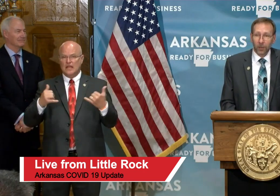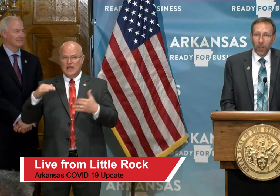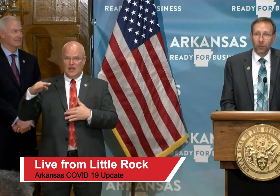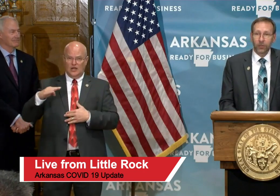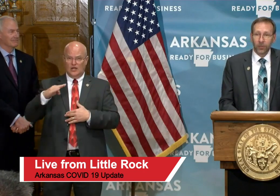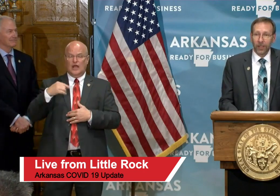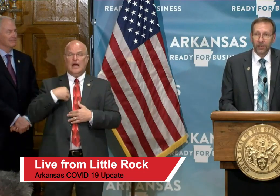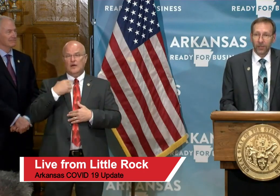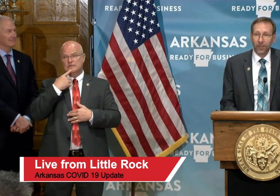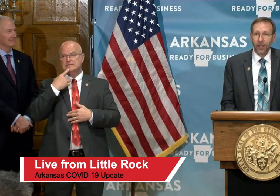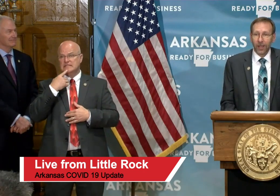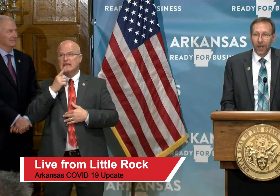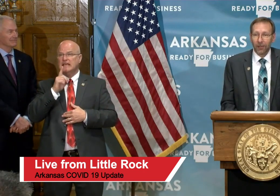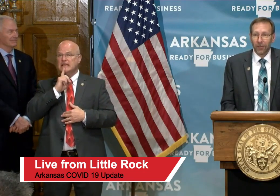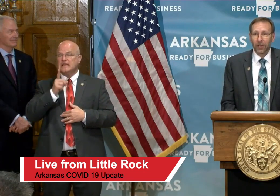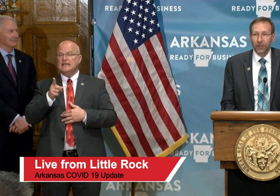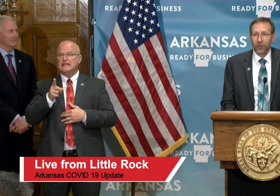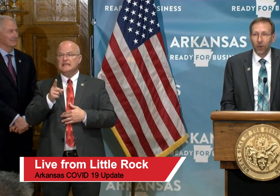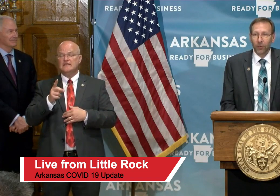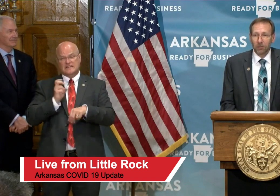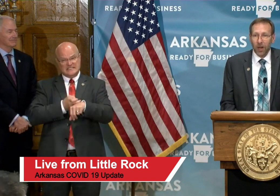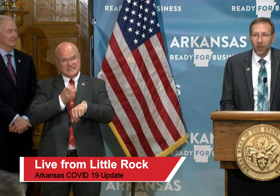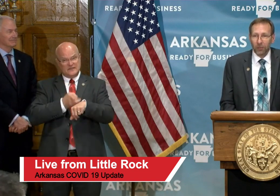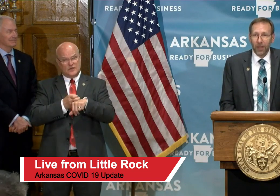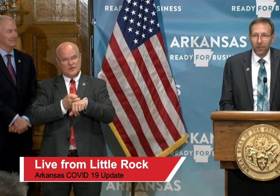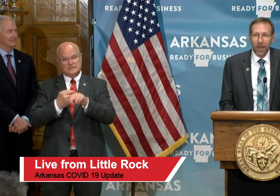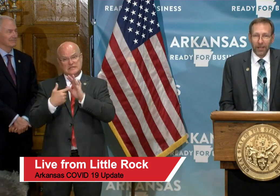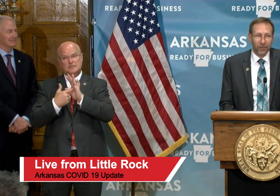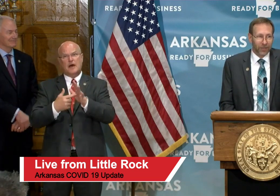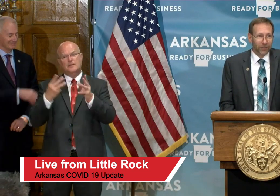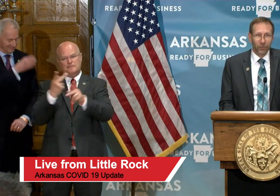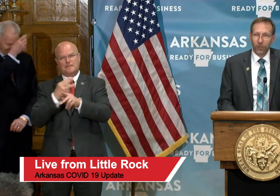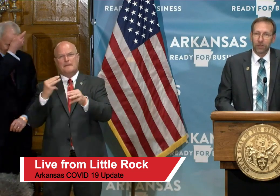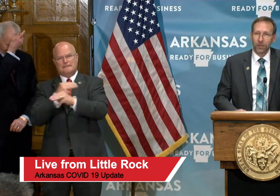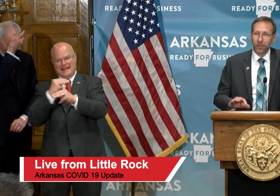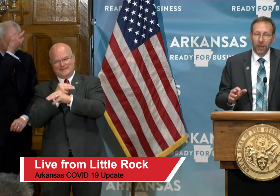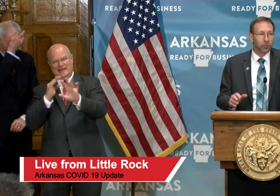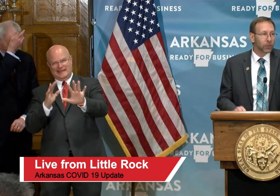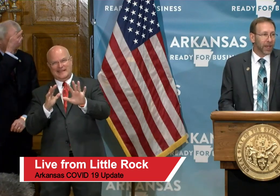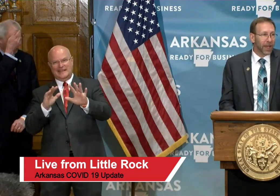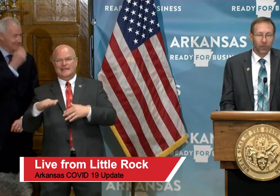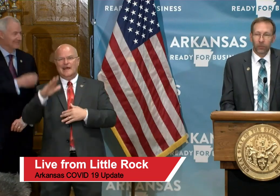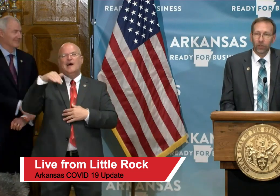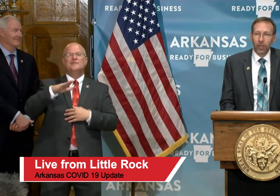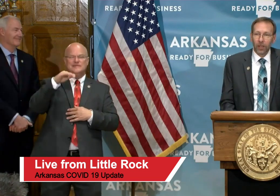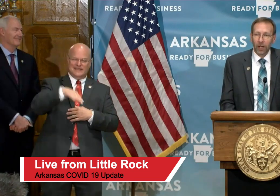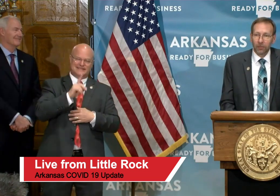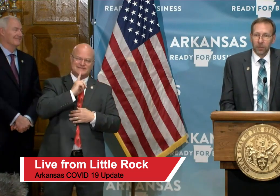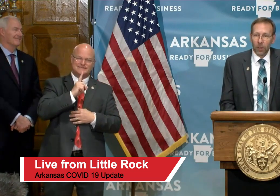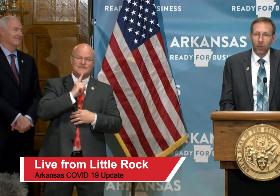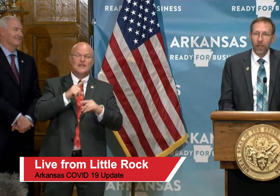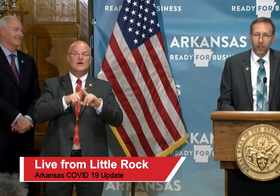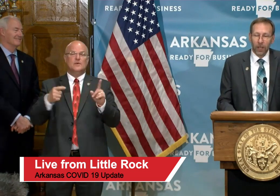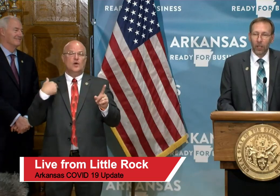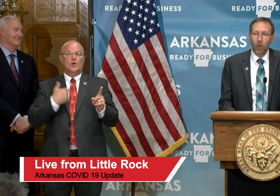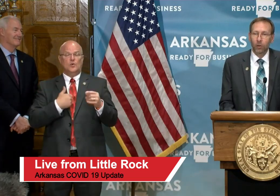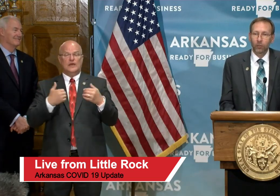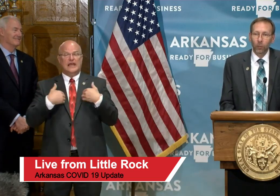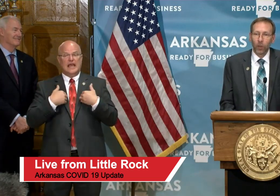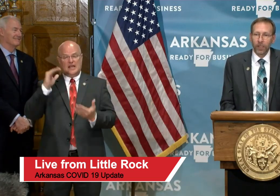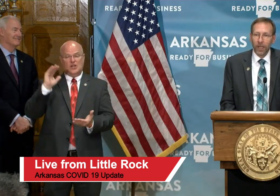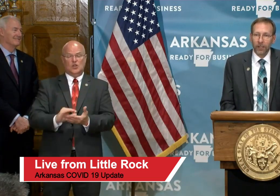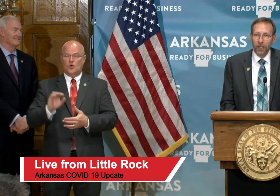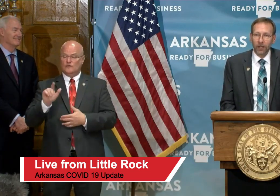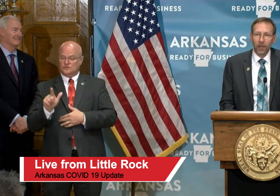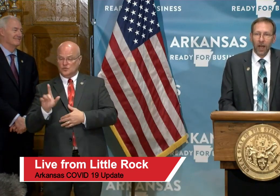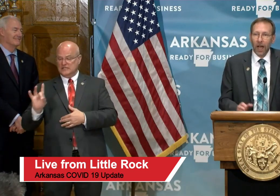been, I would say, is very difficult to model mathematically. It's sort of been ups and downs. We had a low